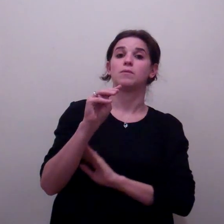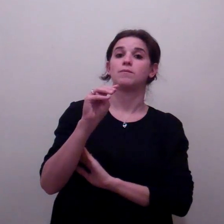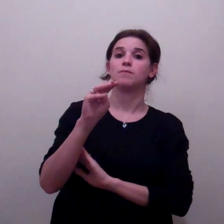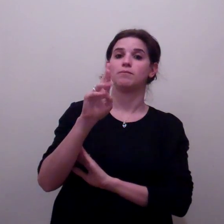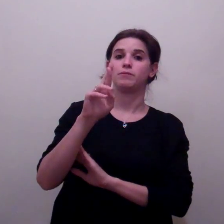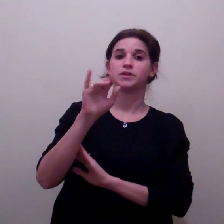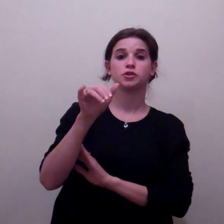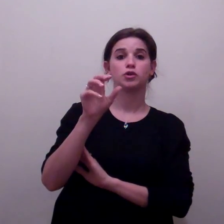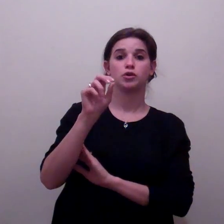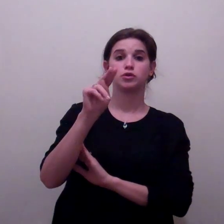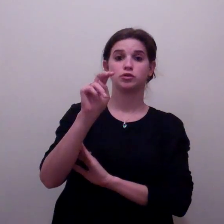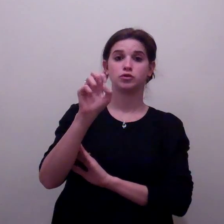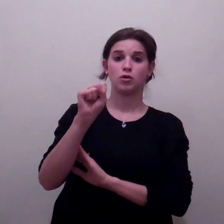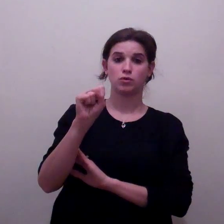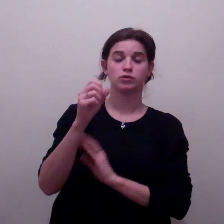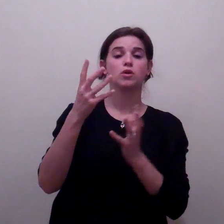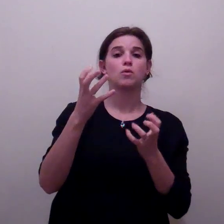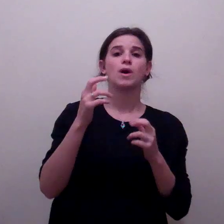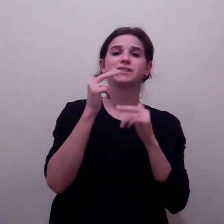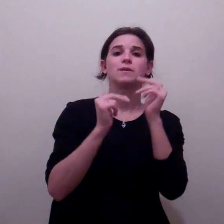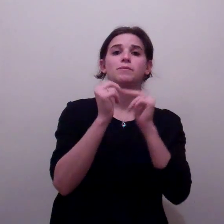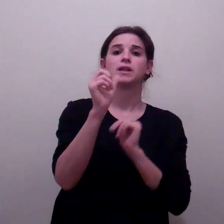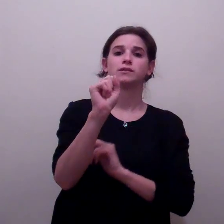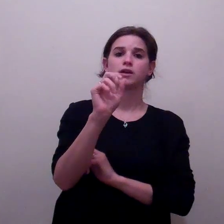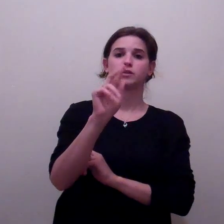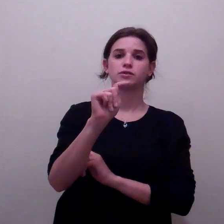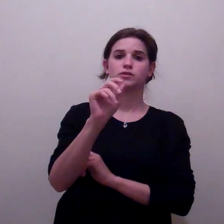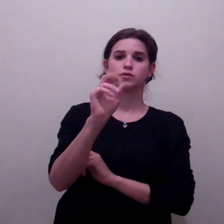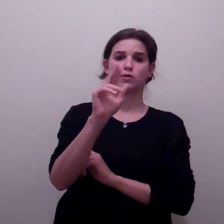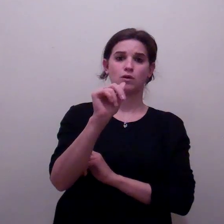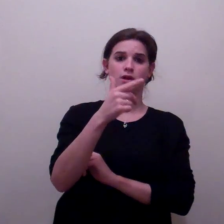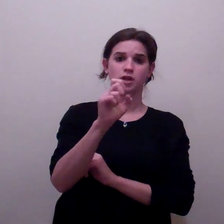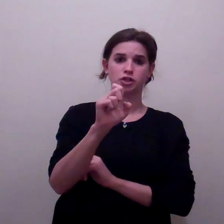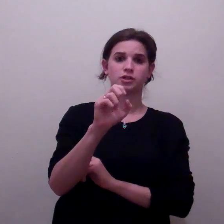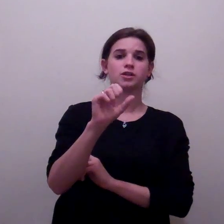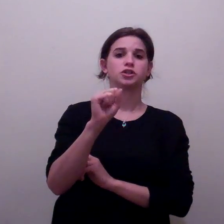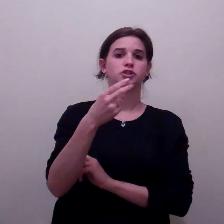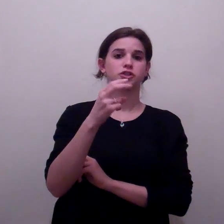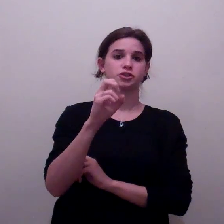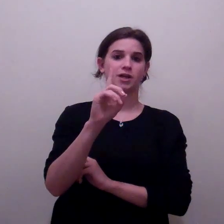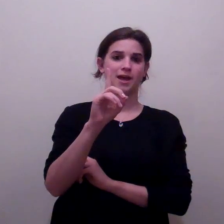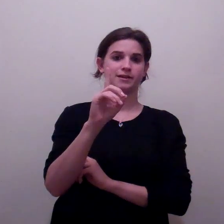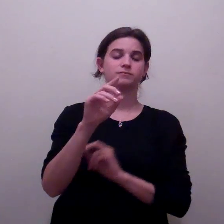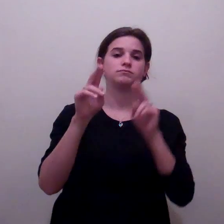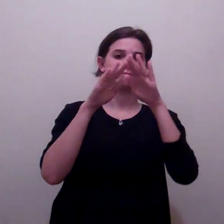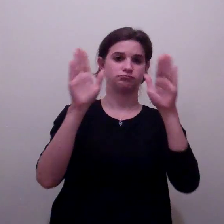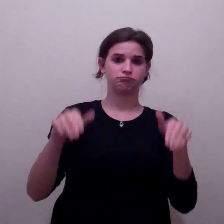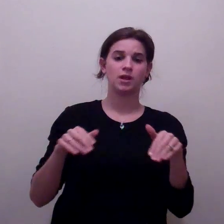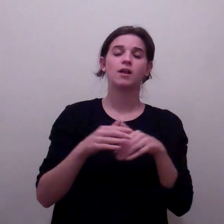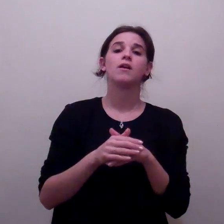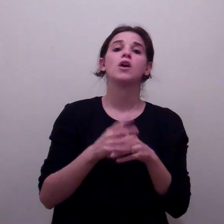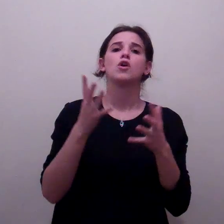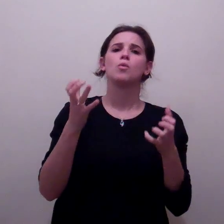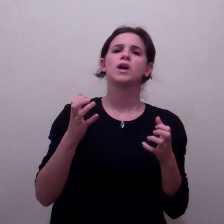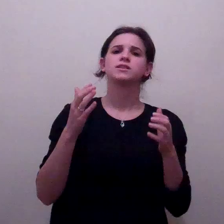wants to build a storage shed, and he wants the walls and the roof of his shed to be made out of